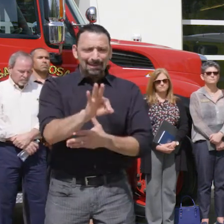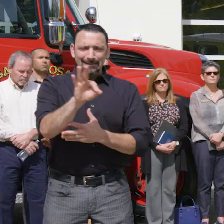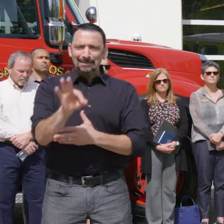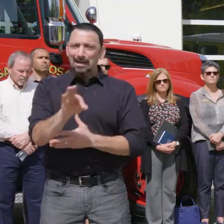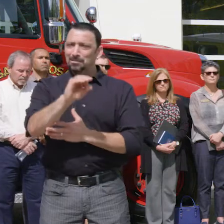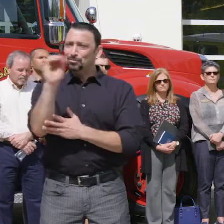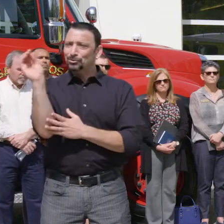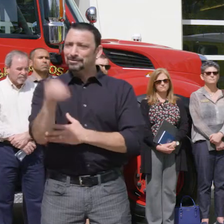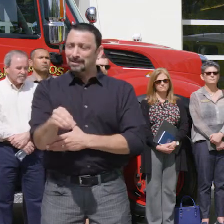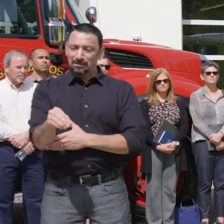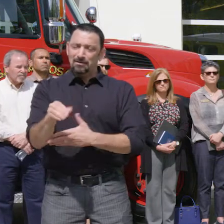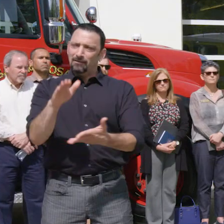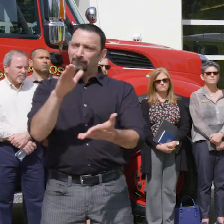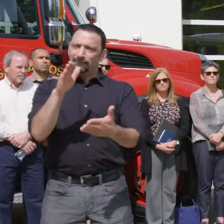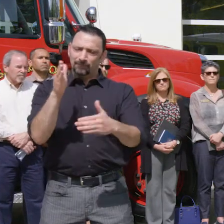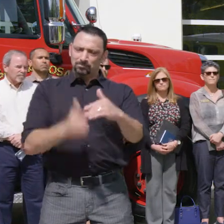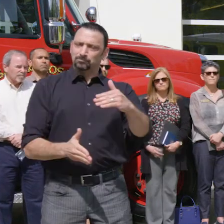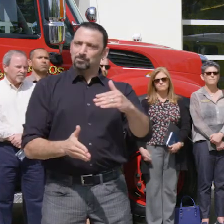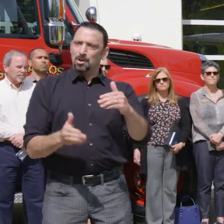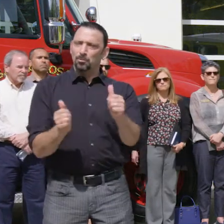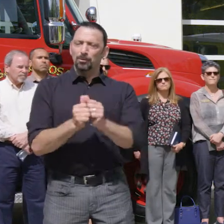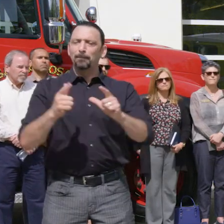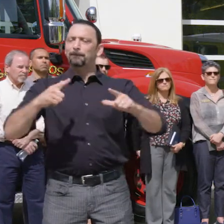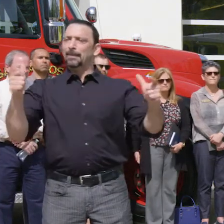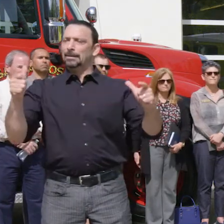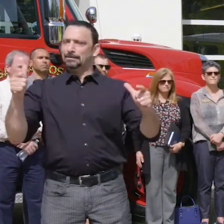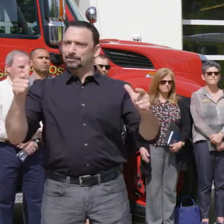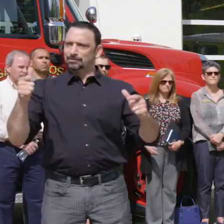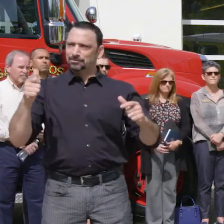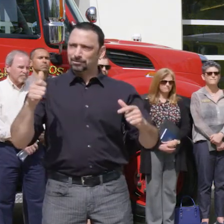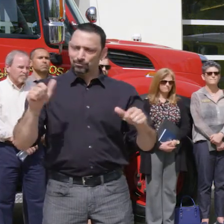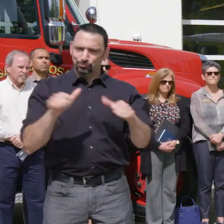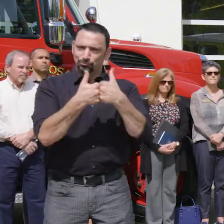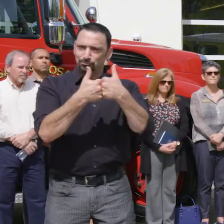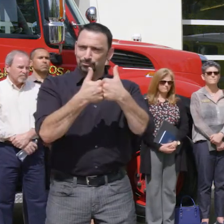complete of major operations, but we know that there are still